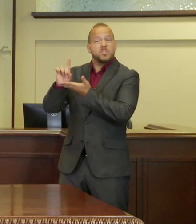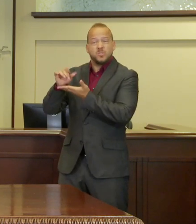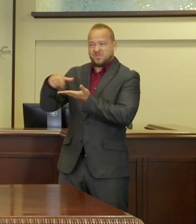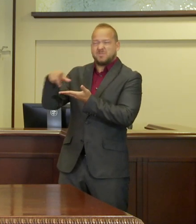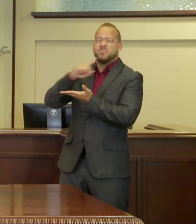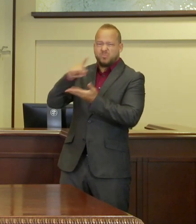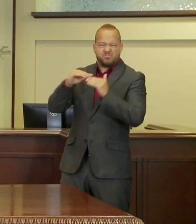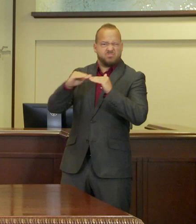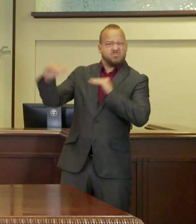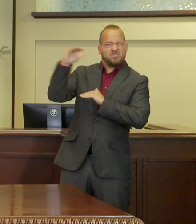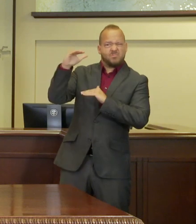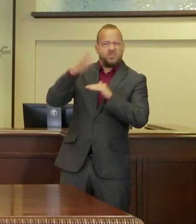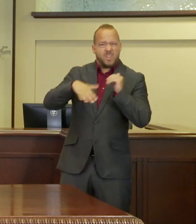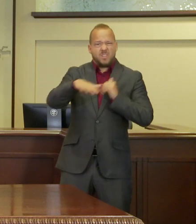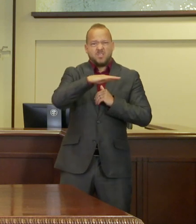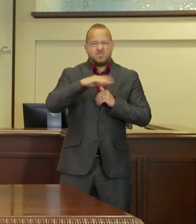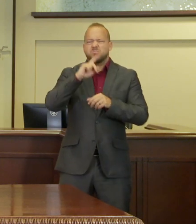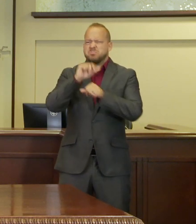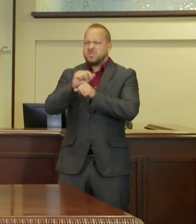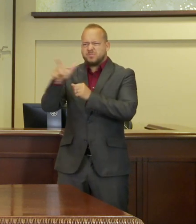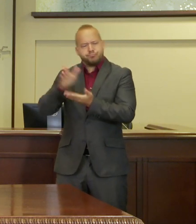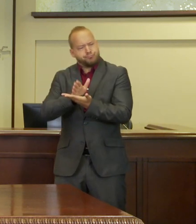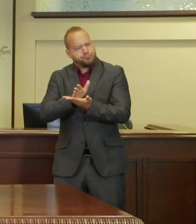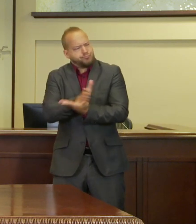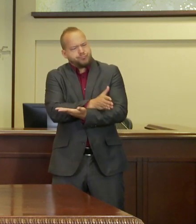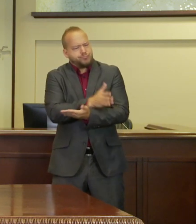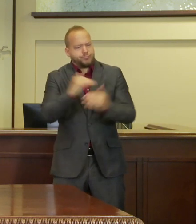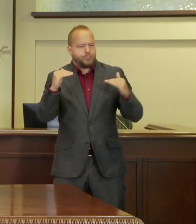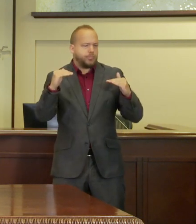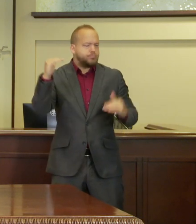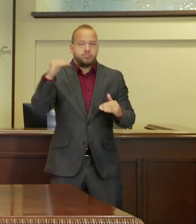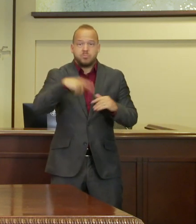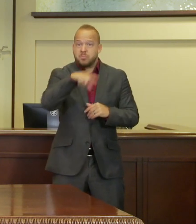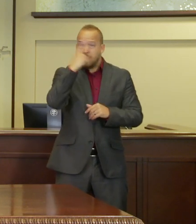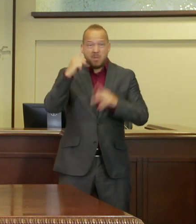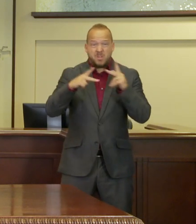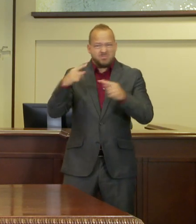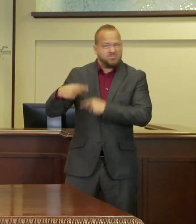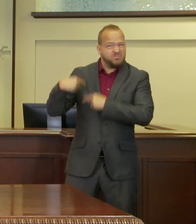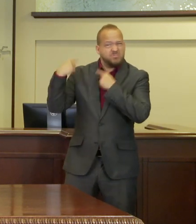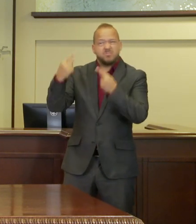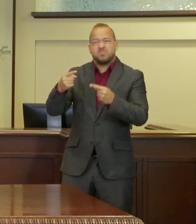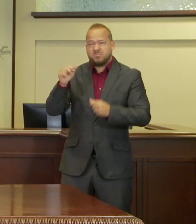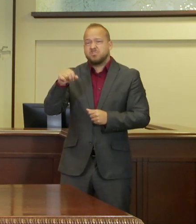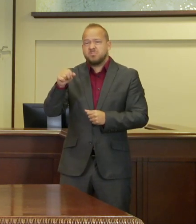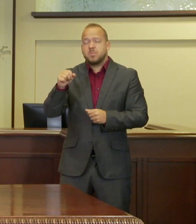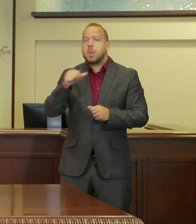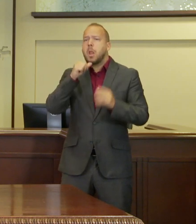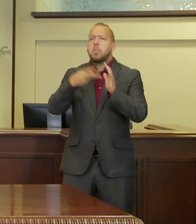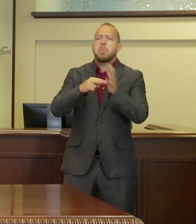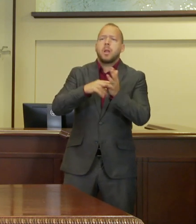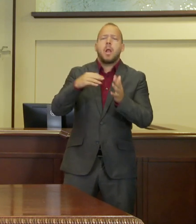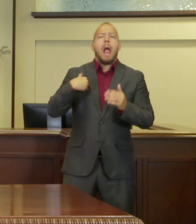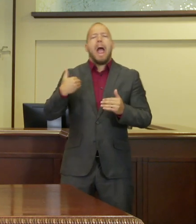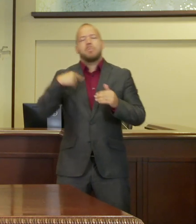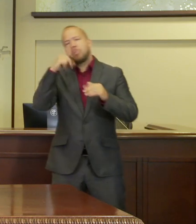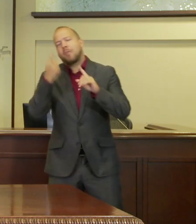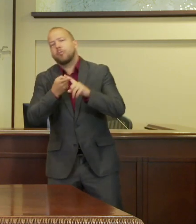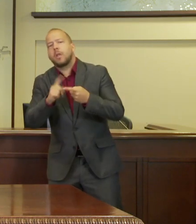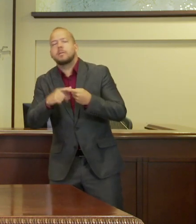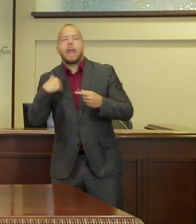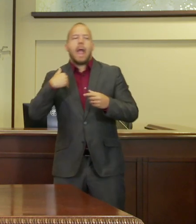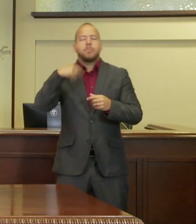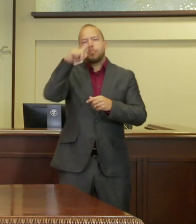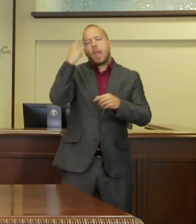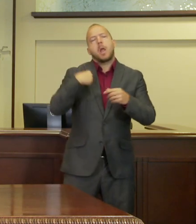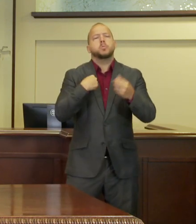shaped the treatment of black people from the very beginning. This isn't about I have black friends or support black businesses. This is about the